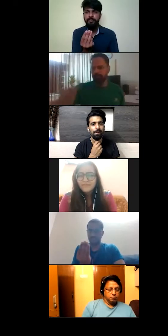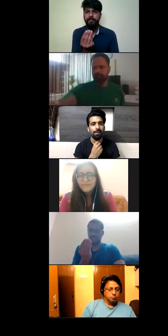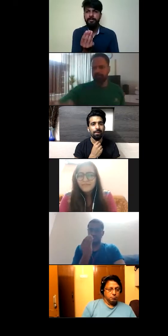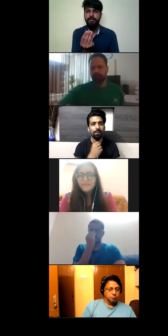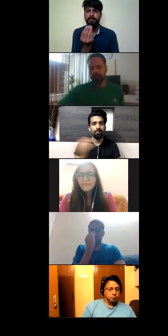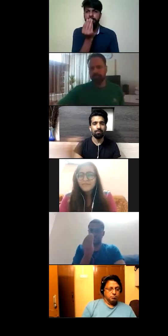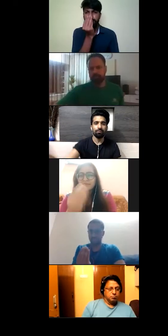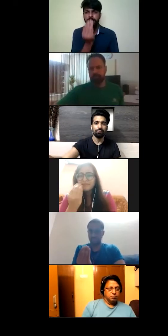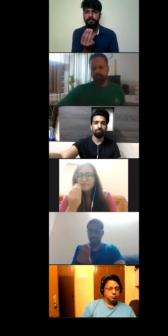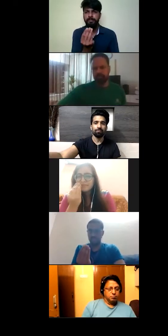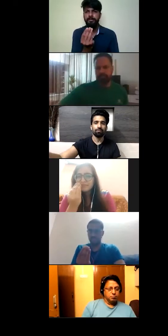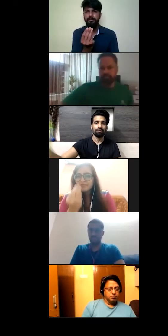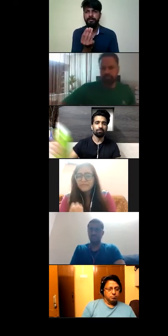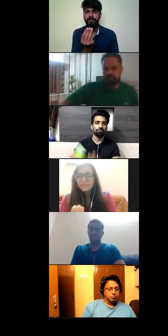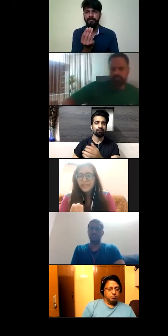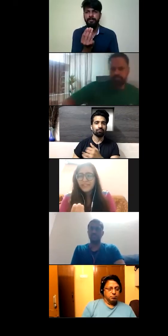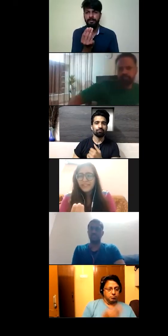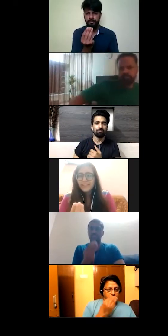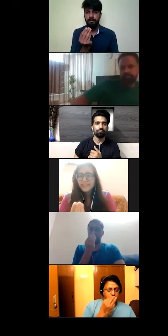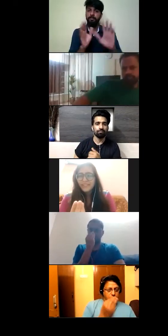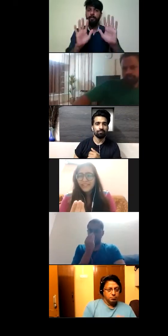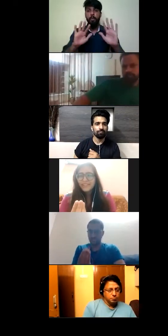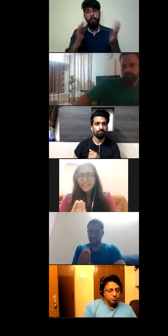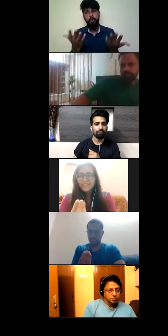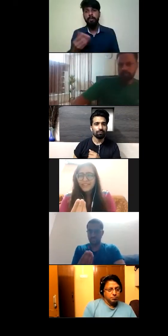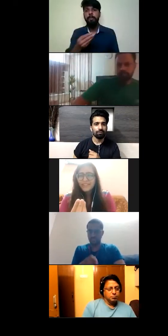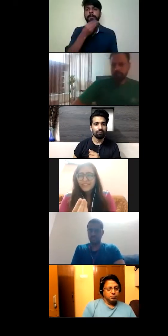So this is the sign for please,